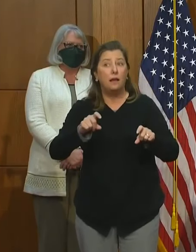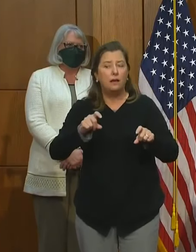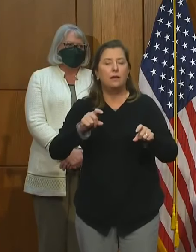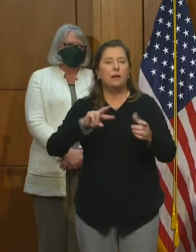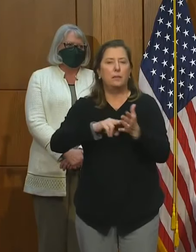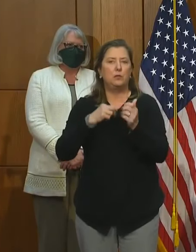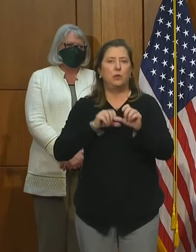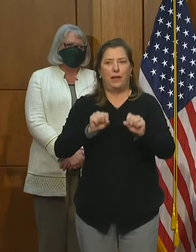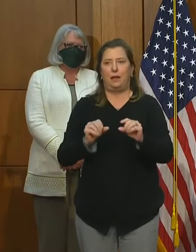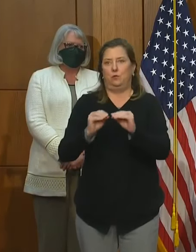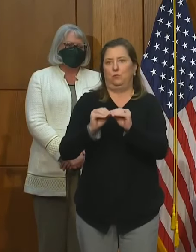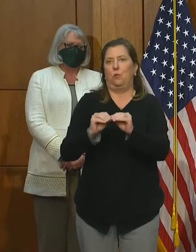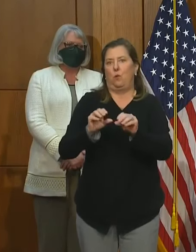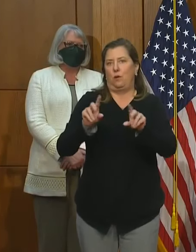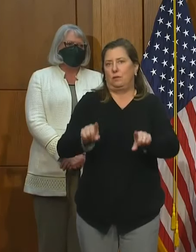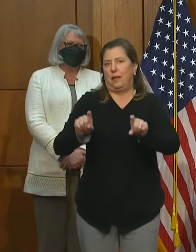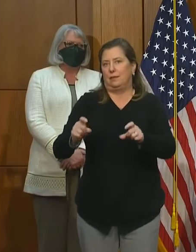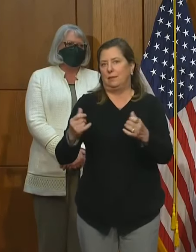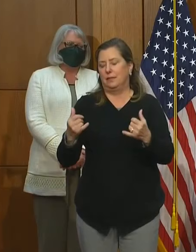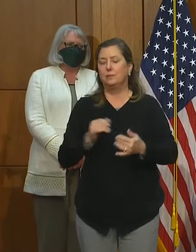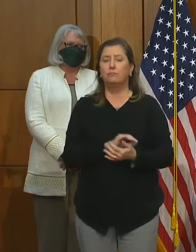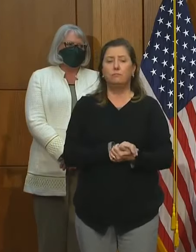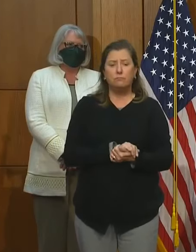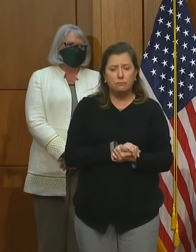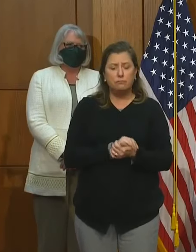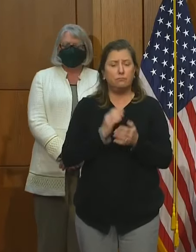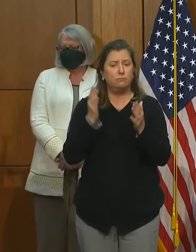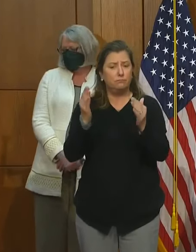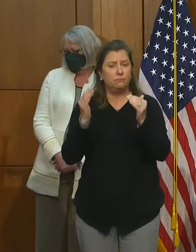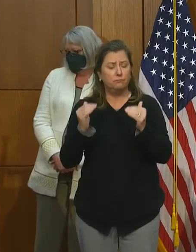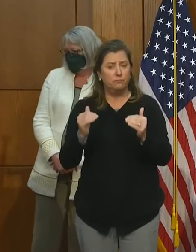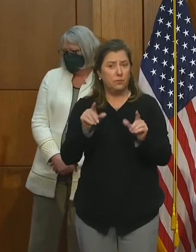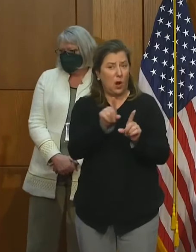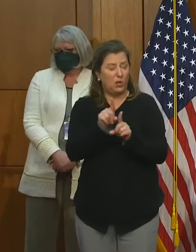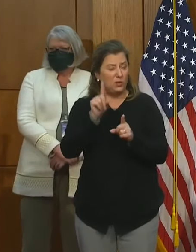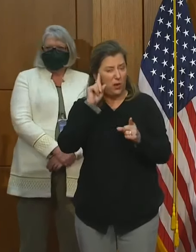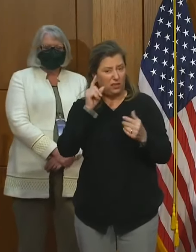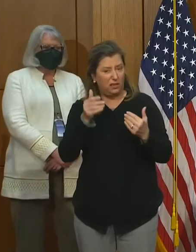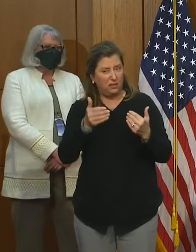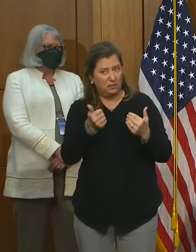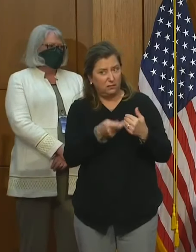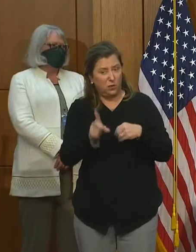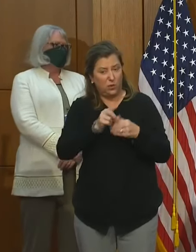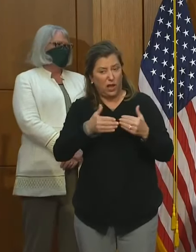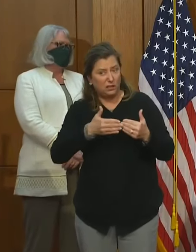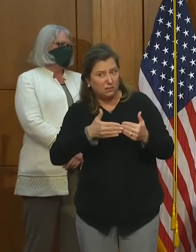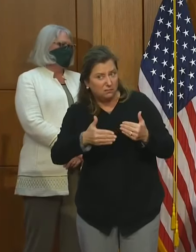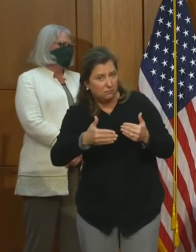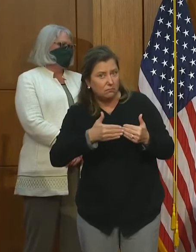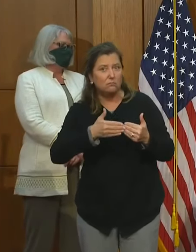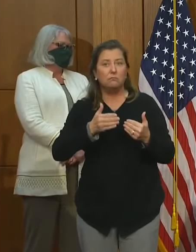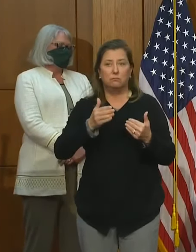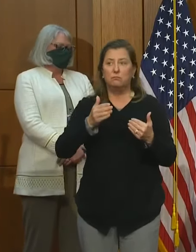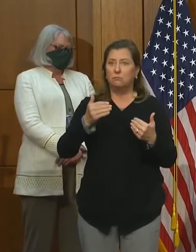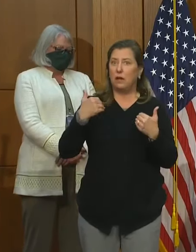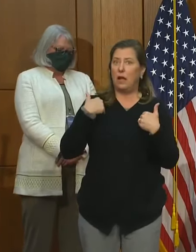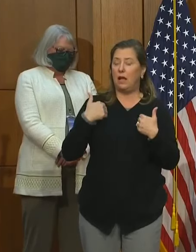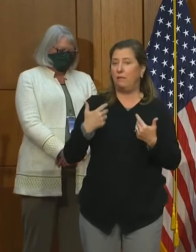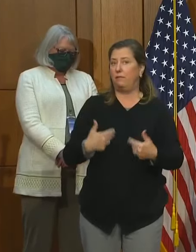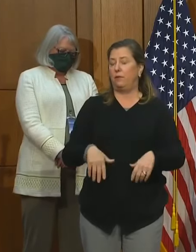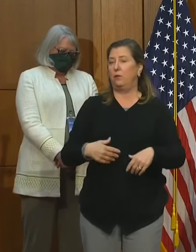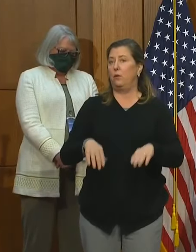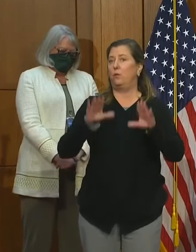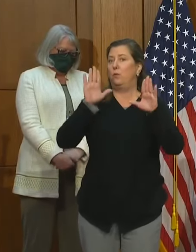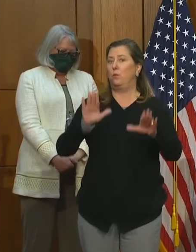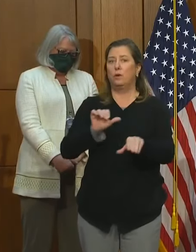amount more testing. And then I think you'll hear in the coming days, as I just said, that we have some great